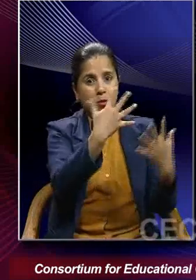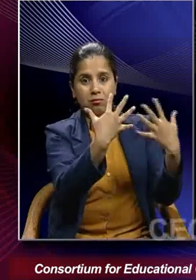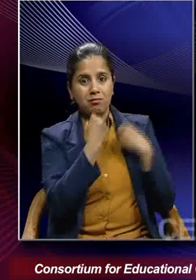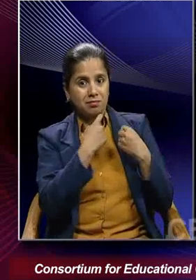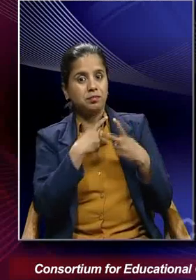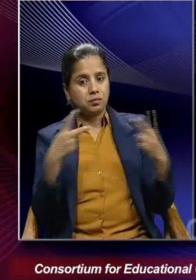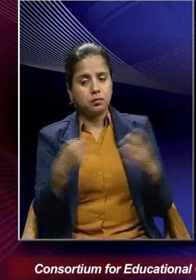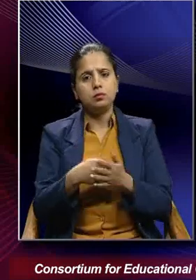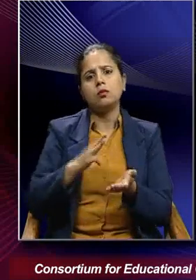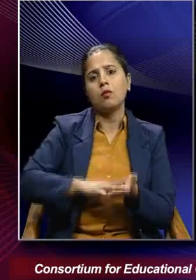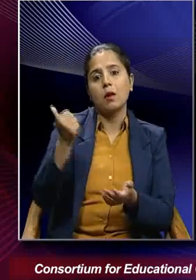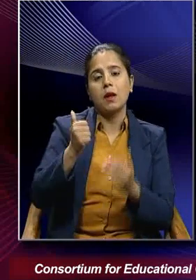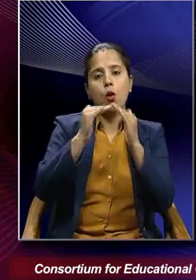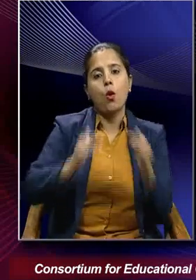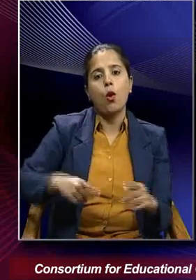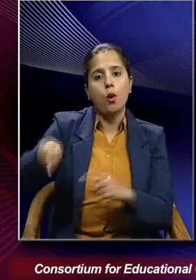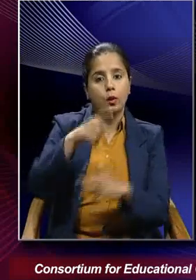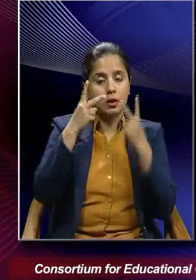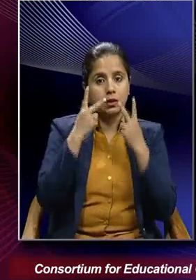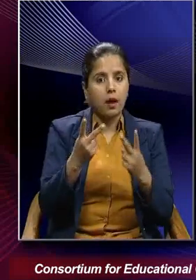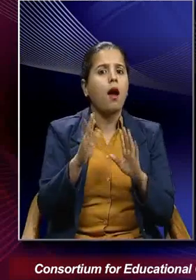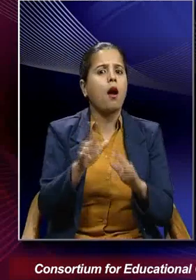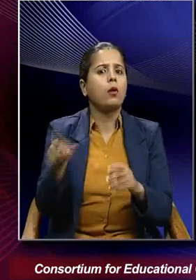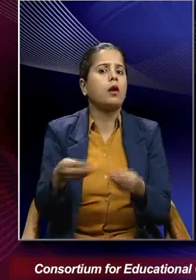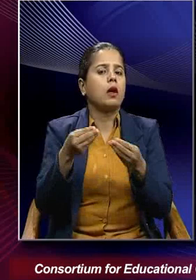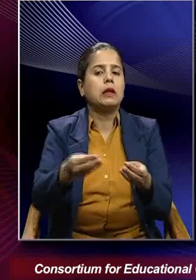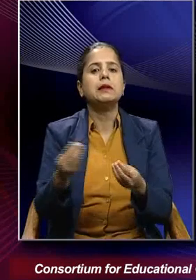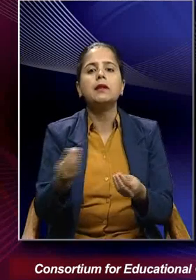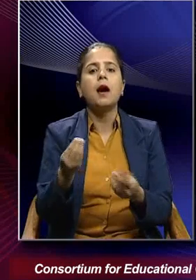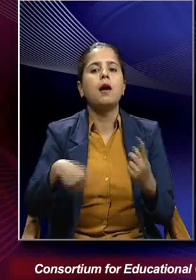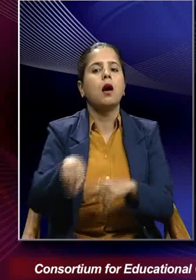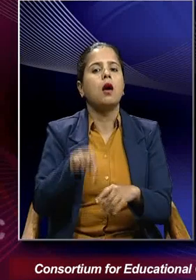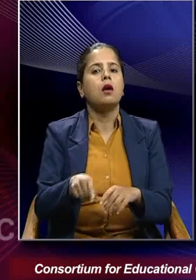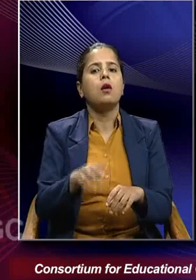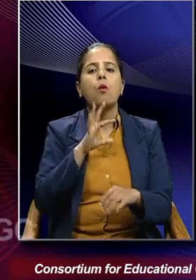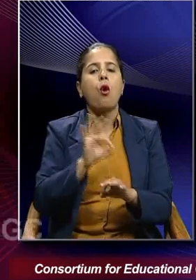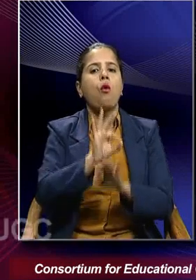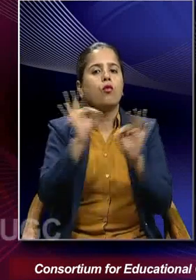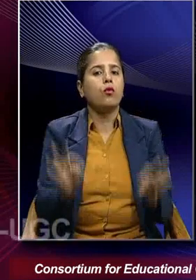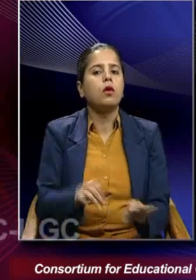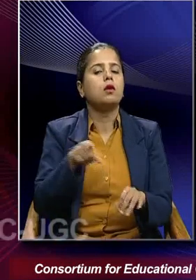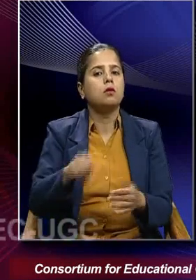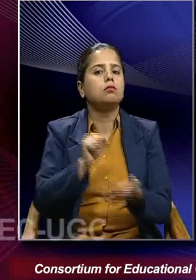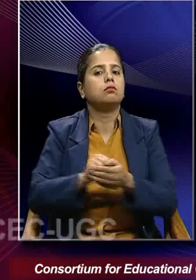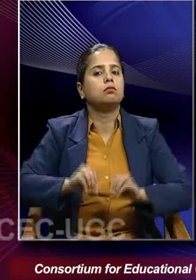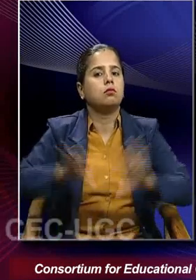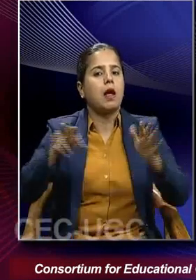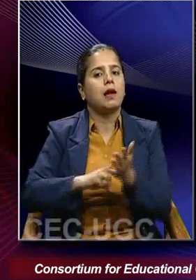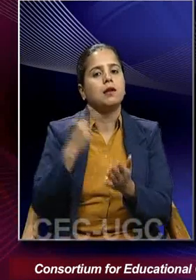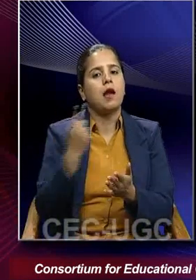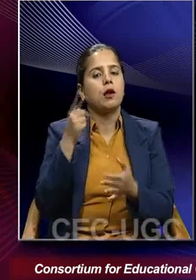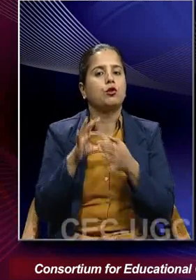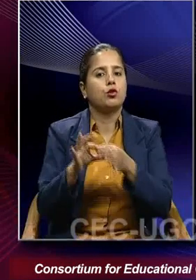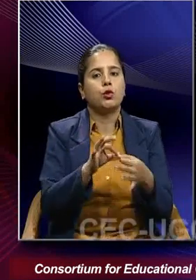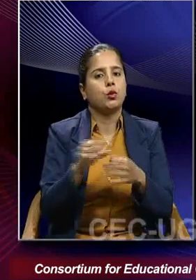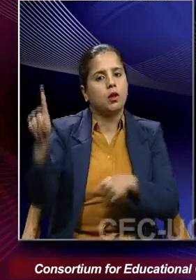how the Ministry of Home has in a way given some kind of official statement for the National Unity Day,